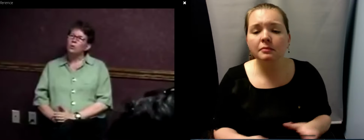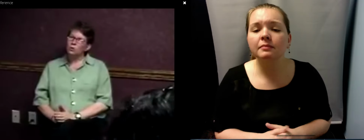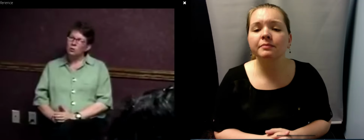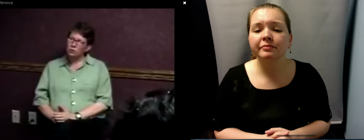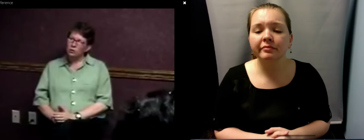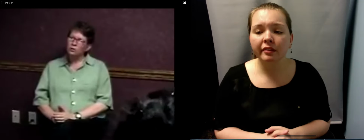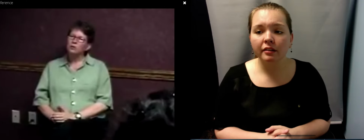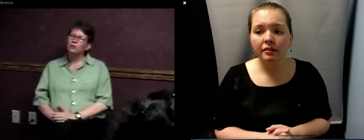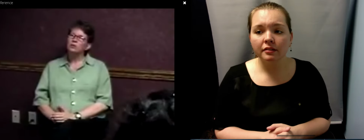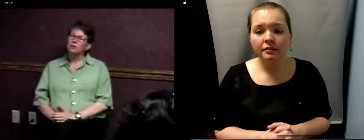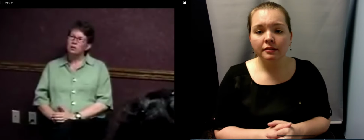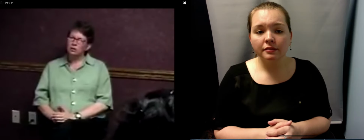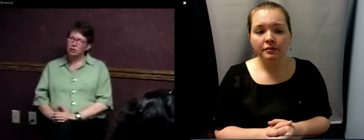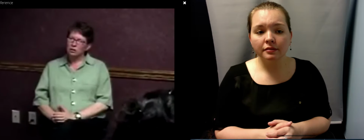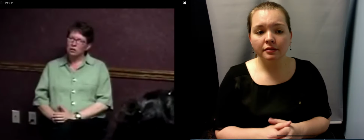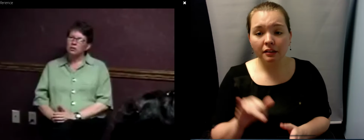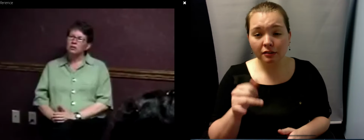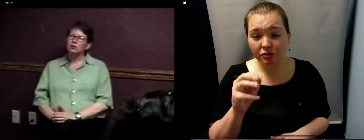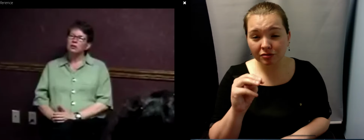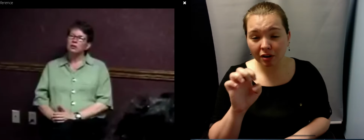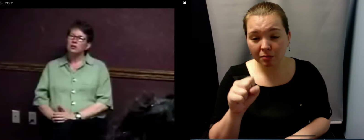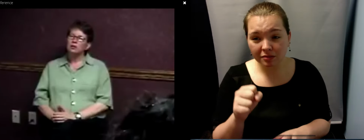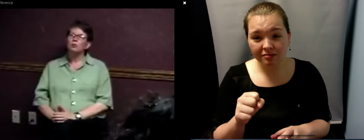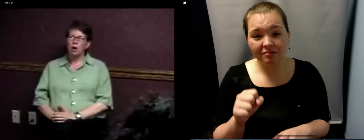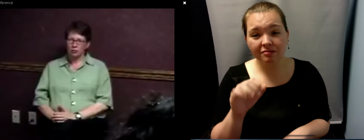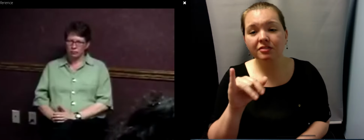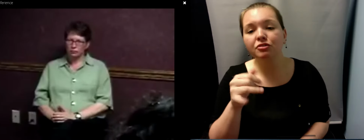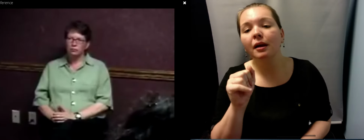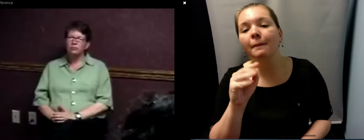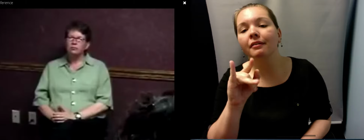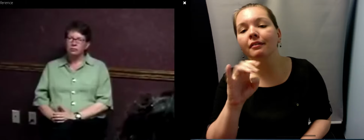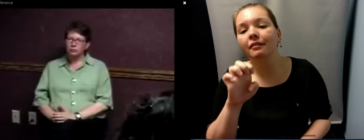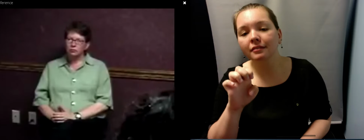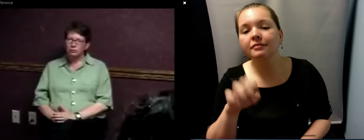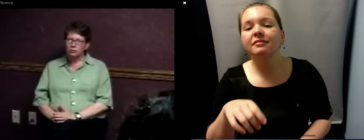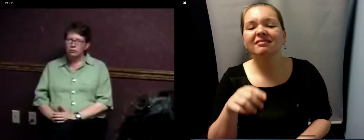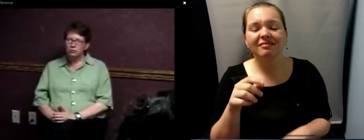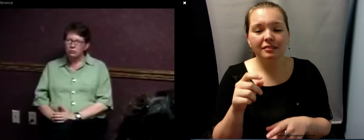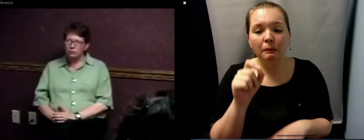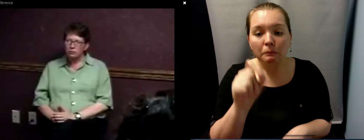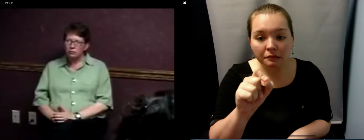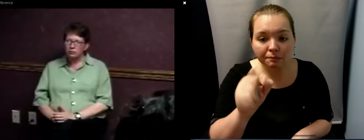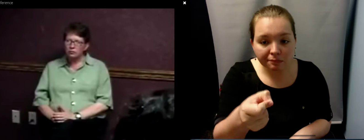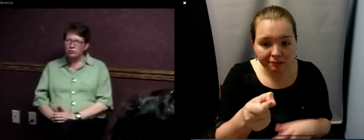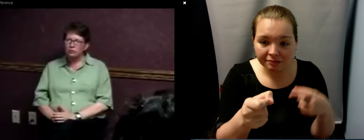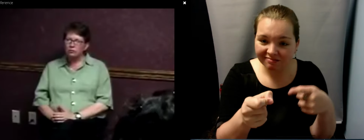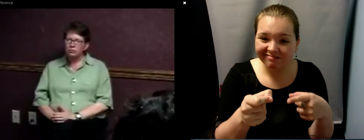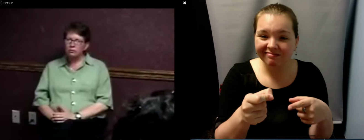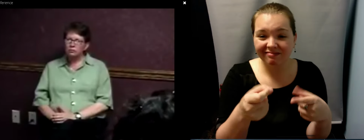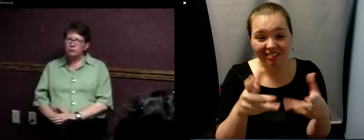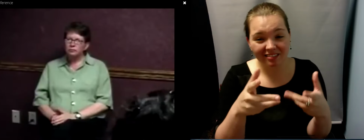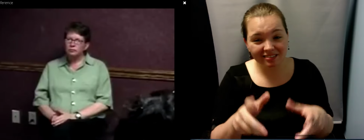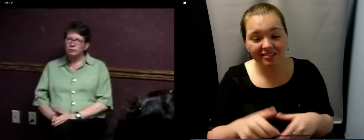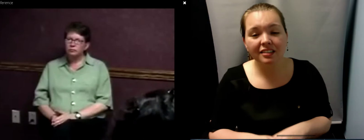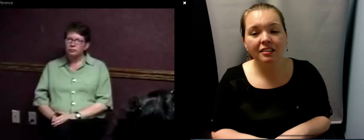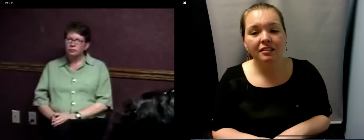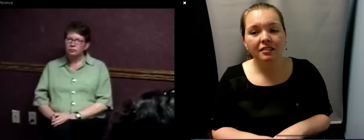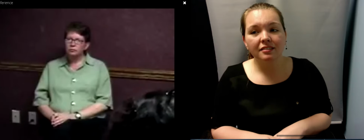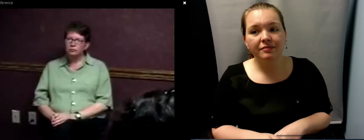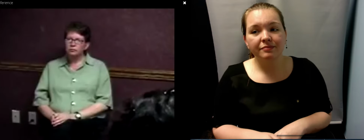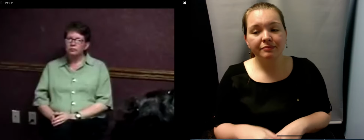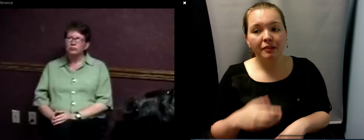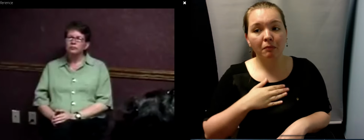to be the hardest part. I'm assuming part of that is because she doesn't hear English, and so she